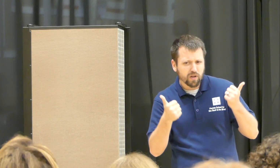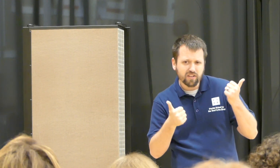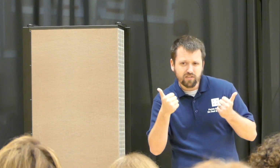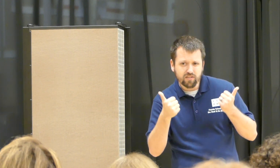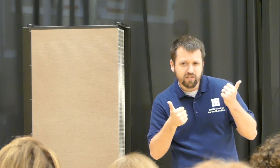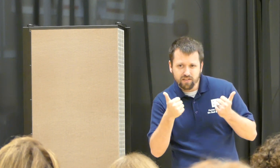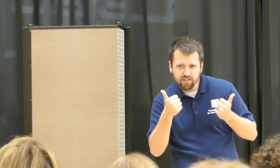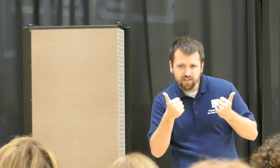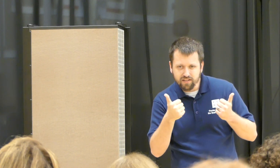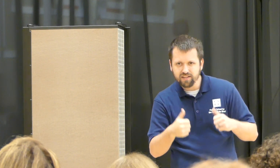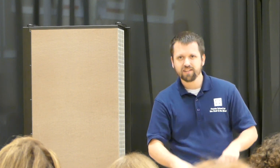It's hurt. That